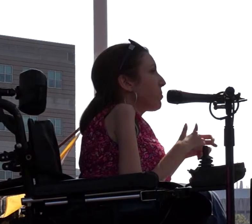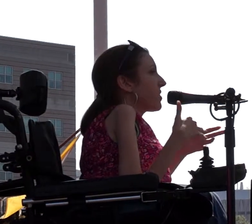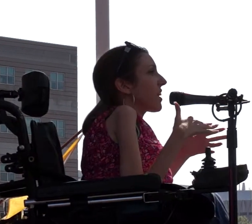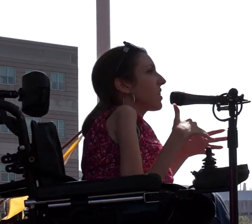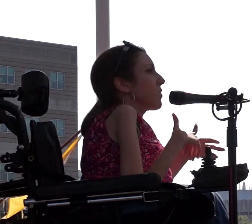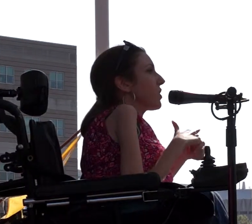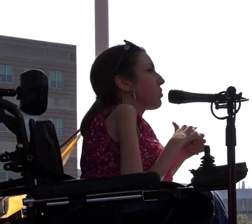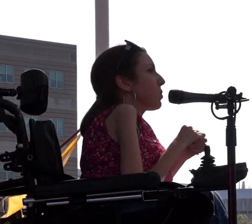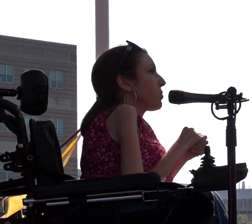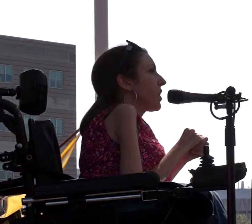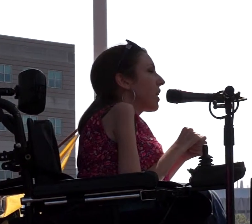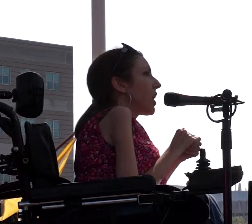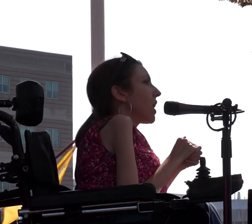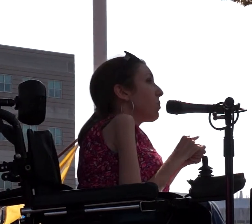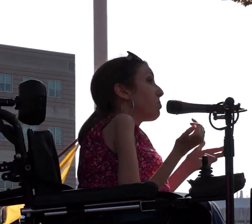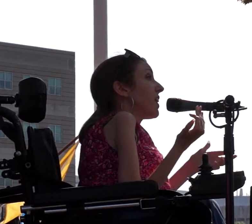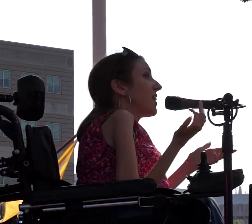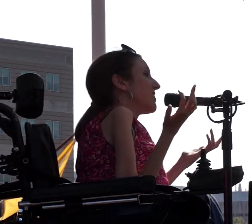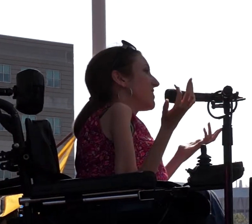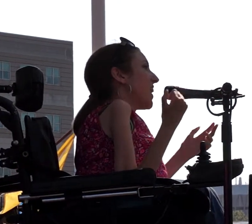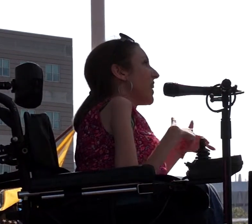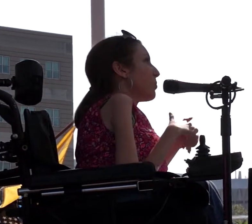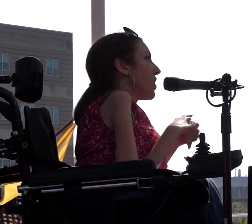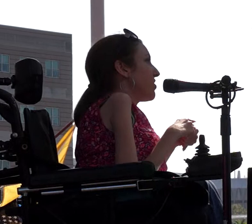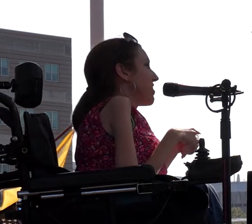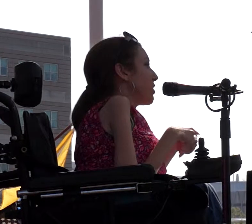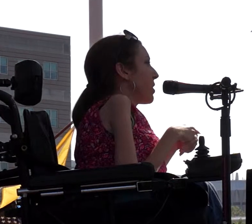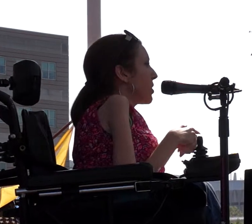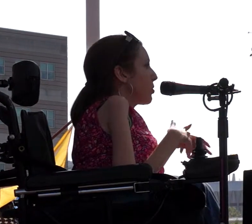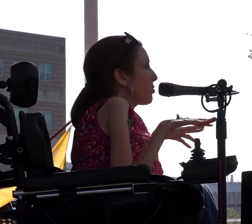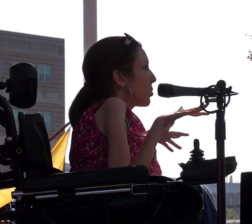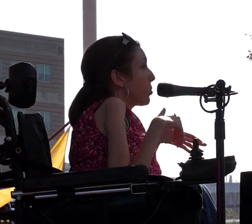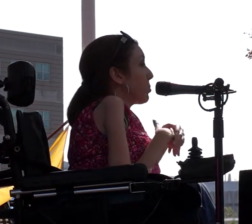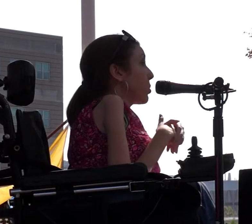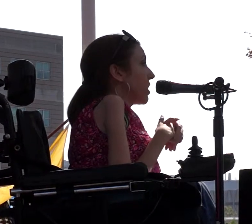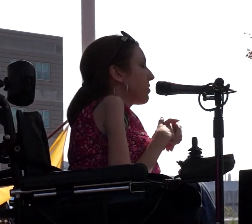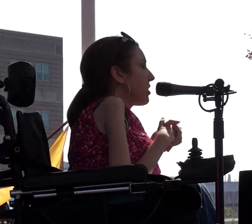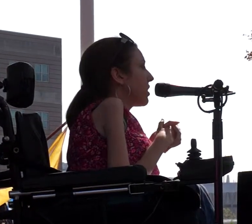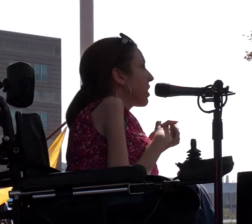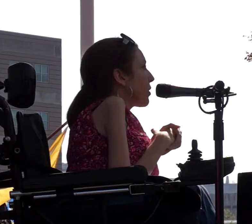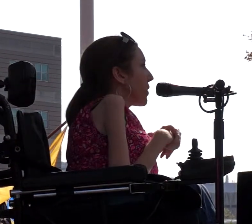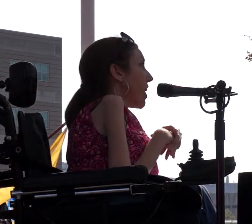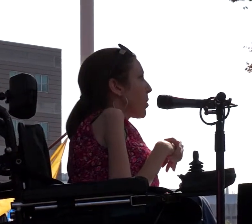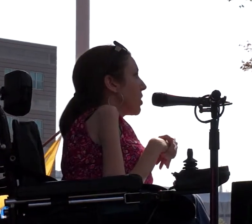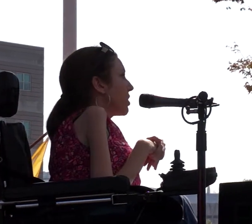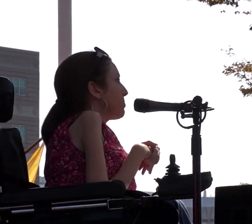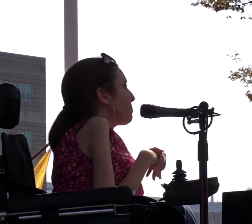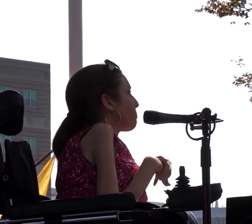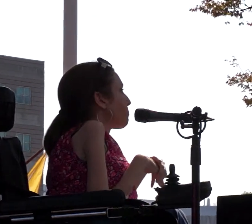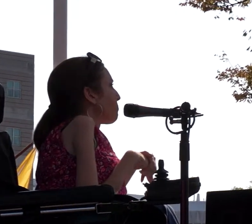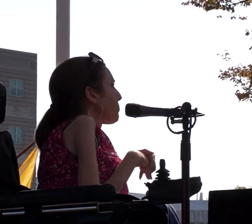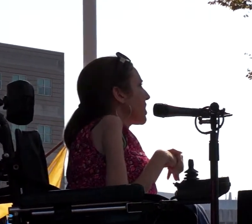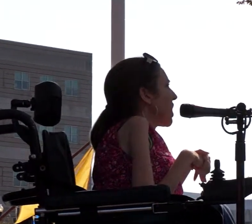I have the mentality of a 6-year-old, but I got a prize at the end of my meal, so whatever. I